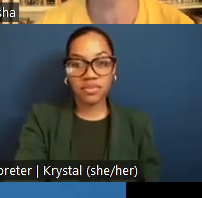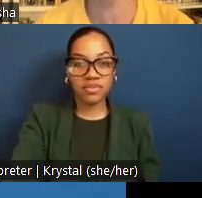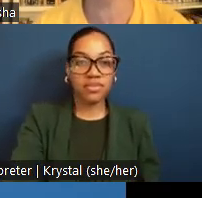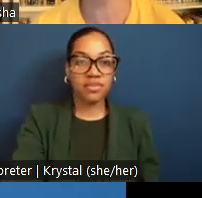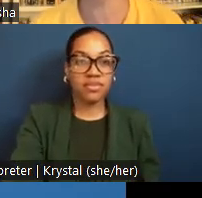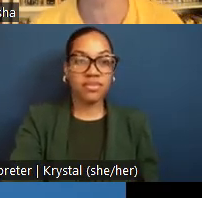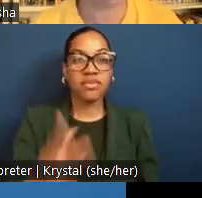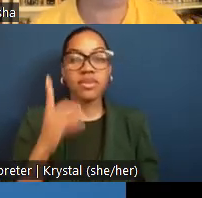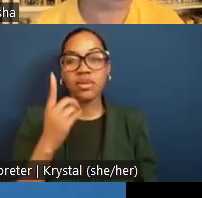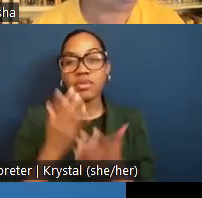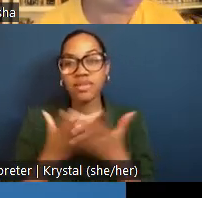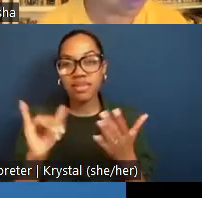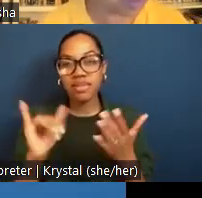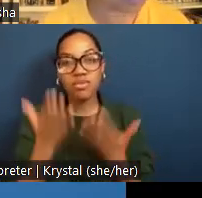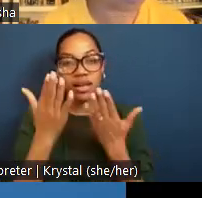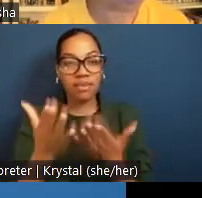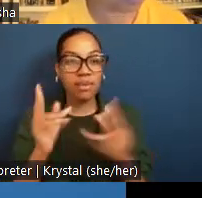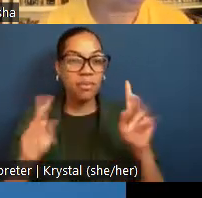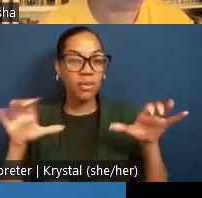One thing that you would recommend people do.